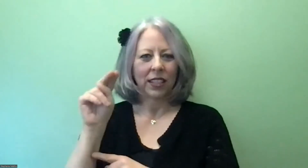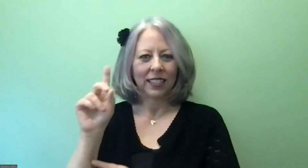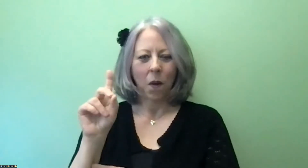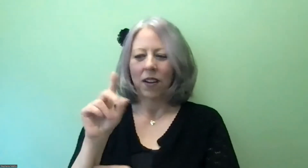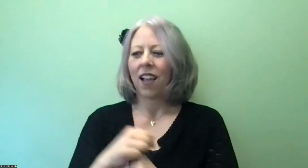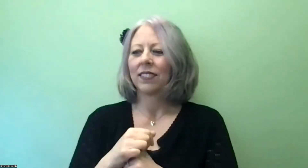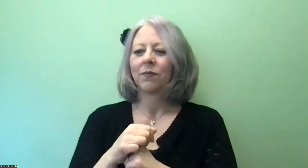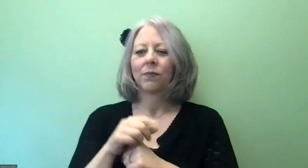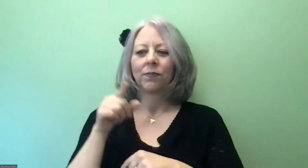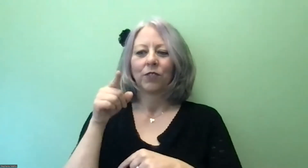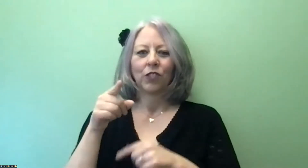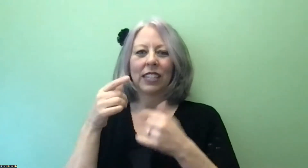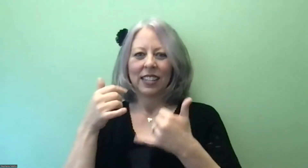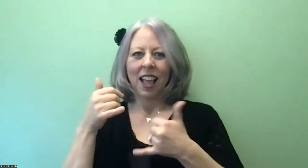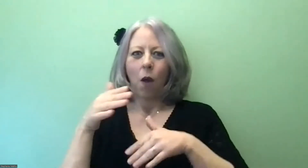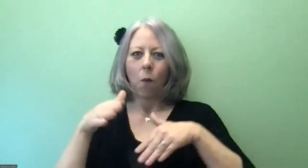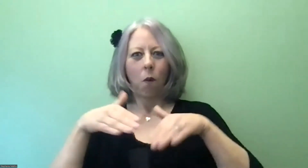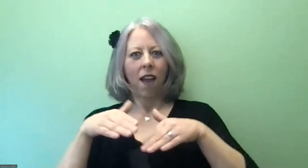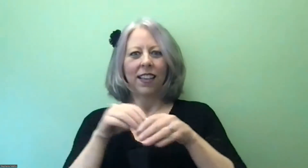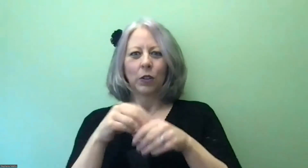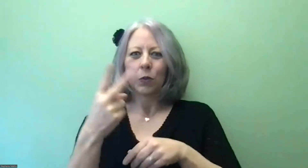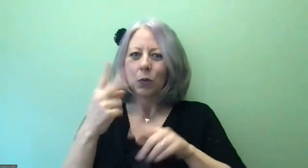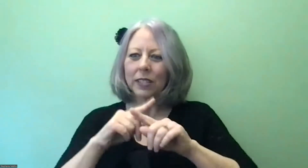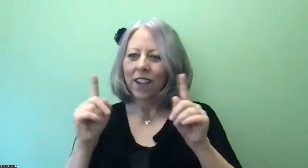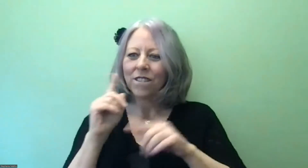2 different worlds, as a Meskwaki,